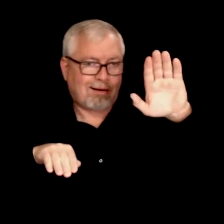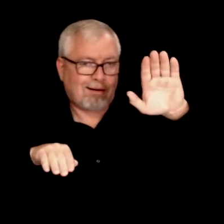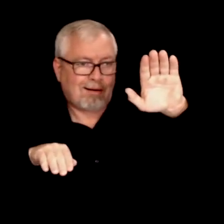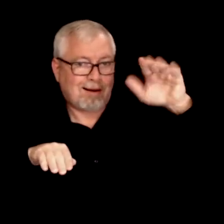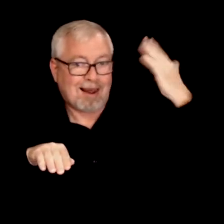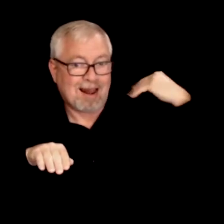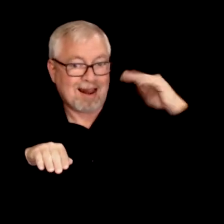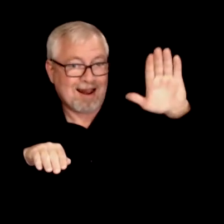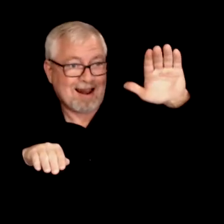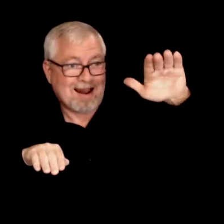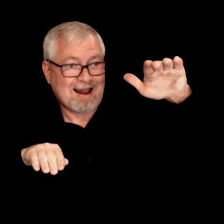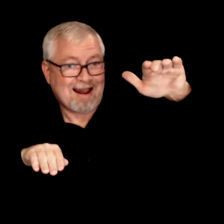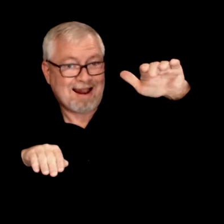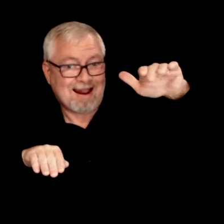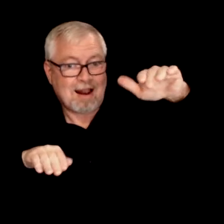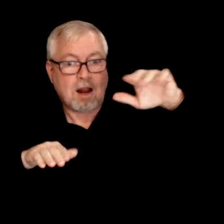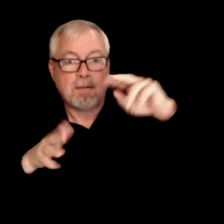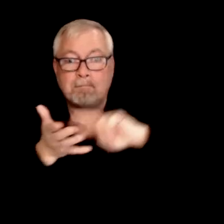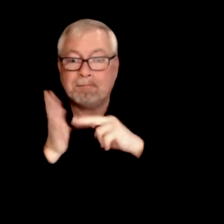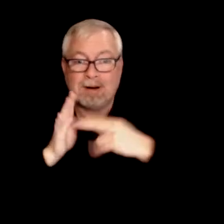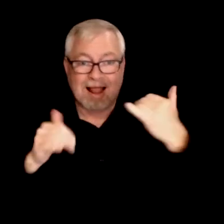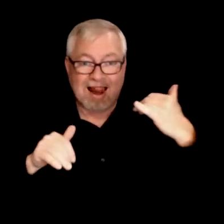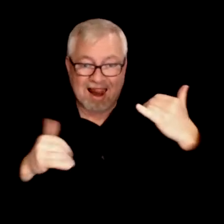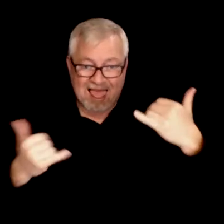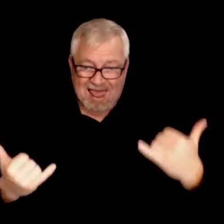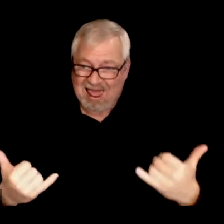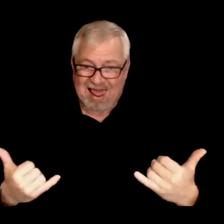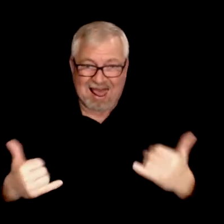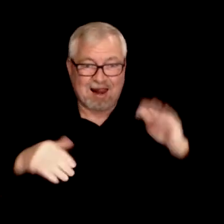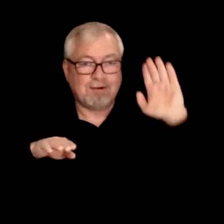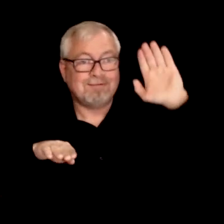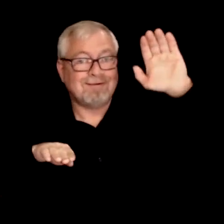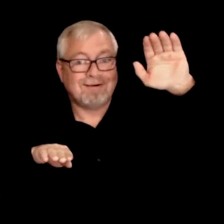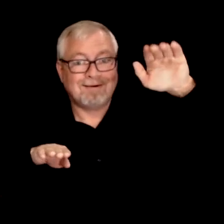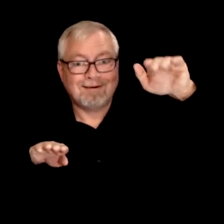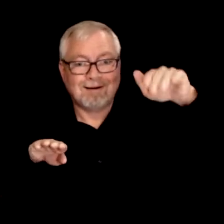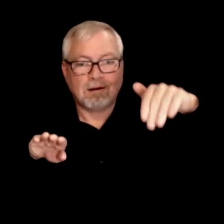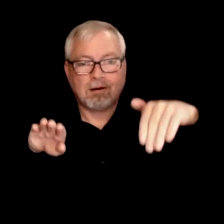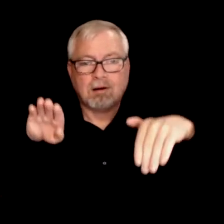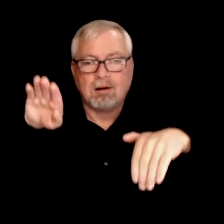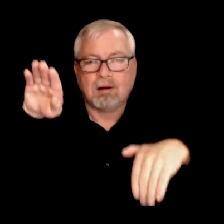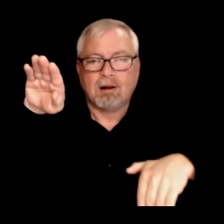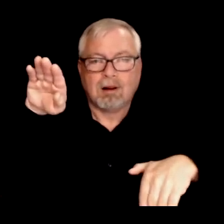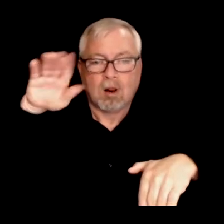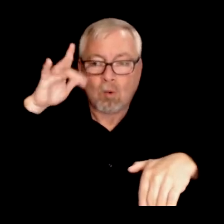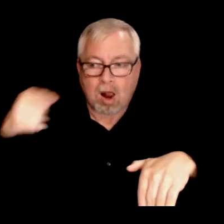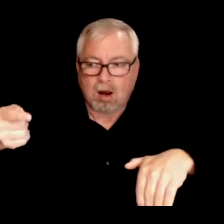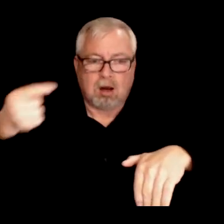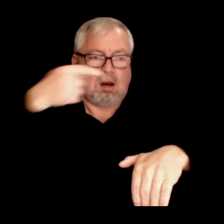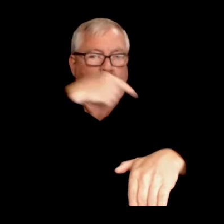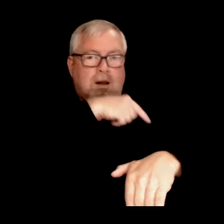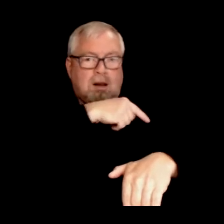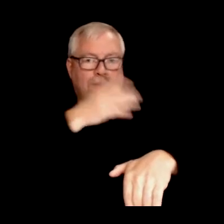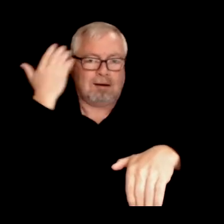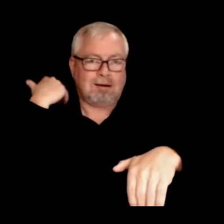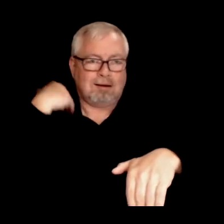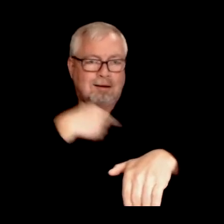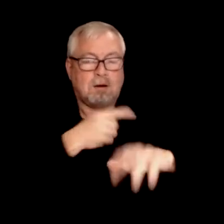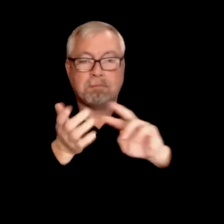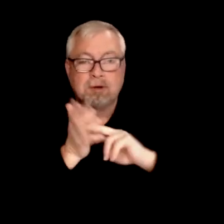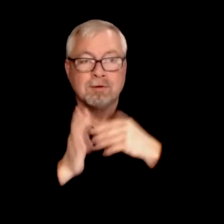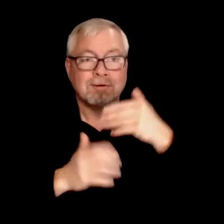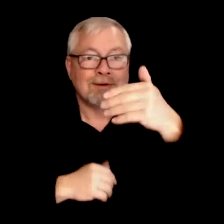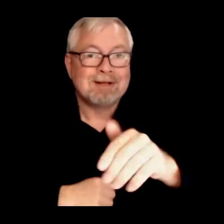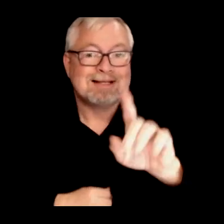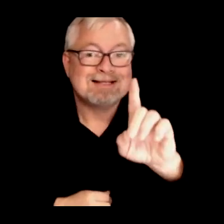November. We've had a December with the highest deaths counts. And that is because